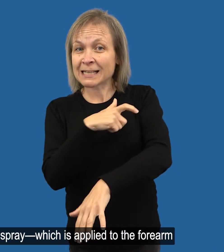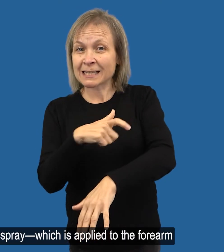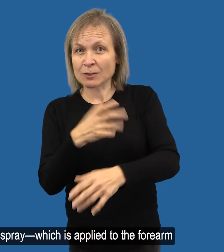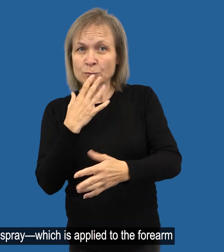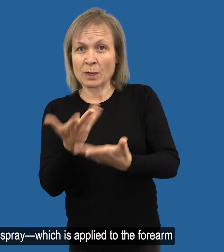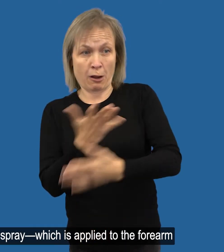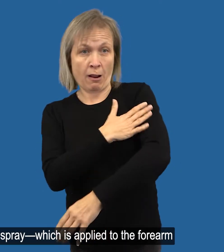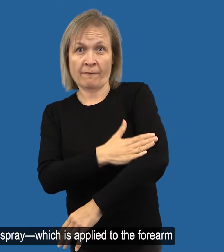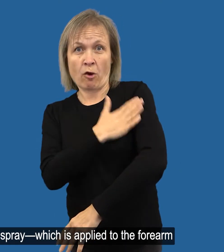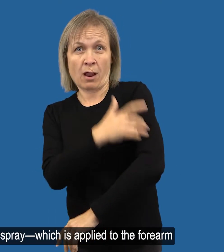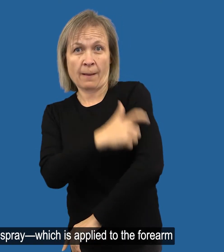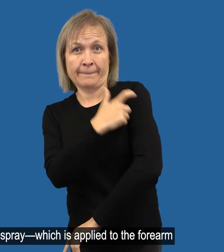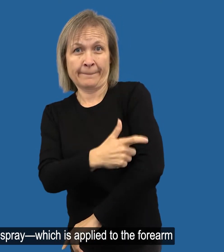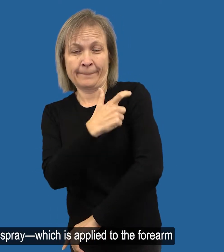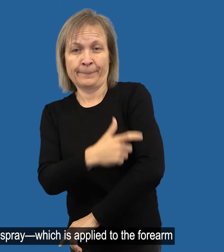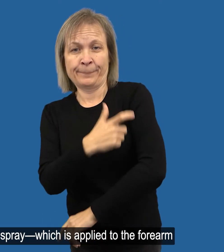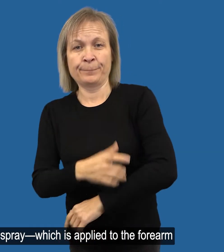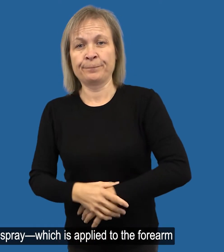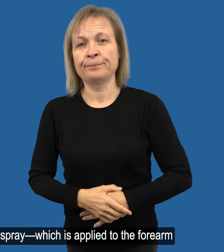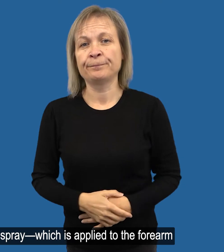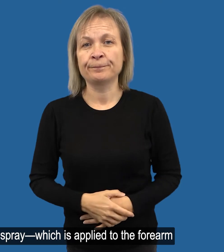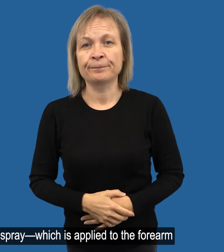Estrogen spray, which is applied to the forearm.